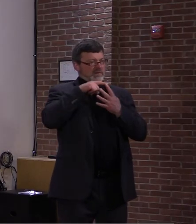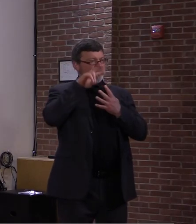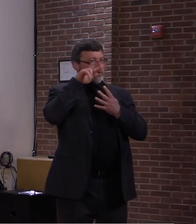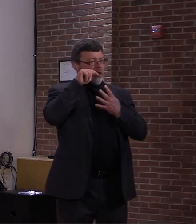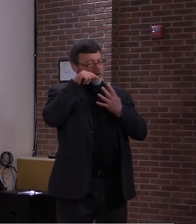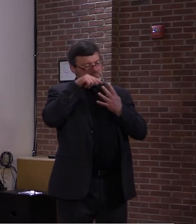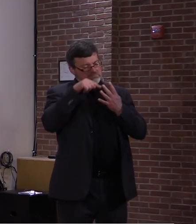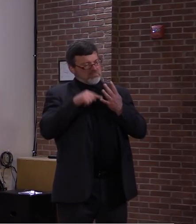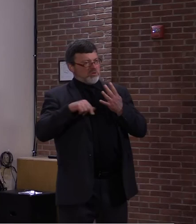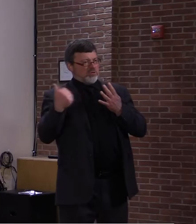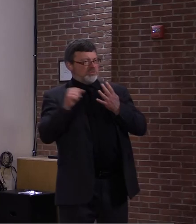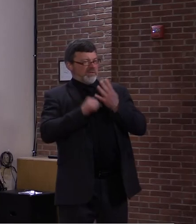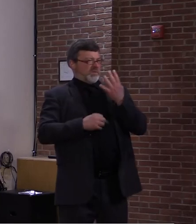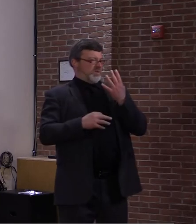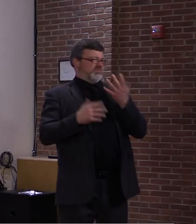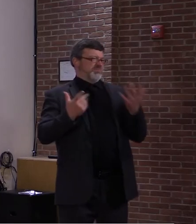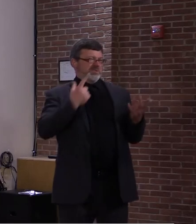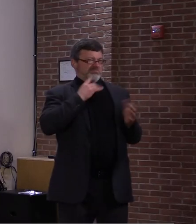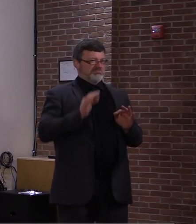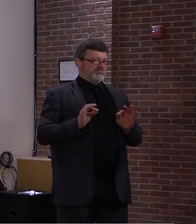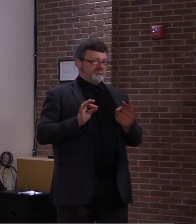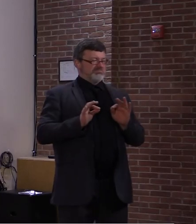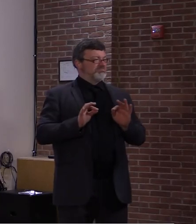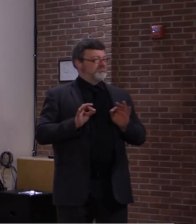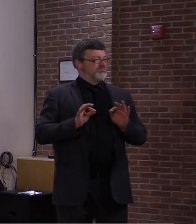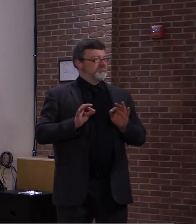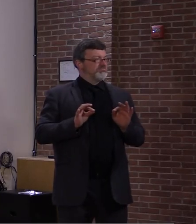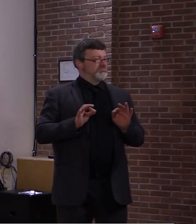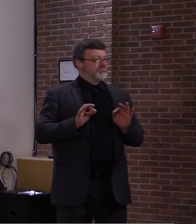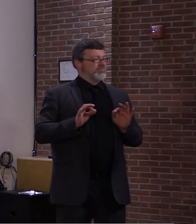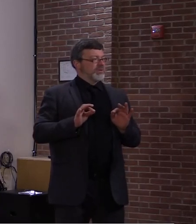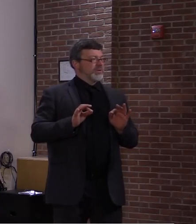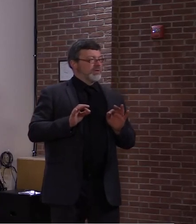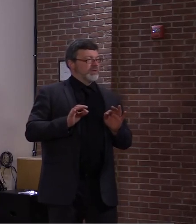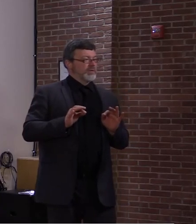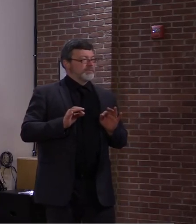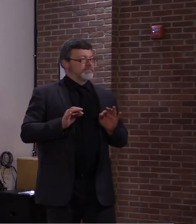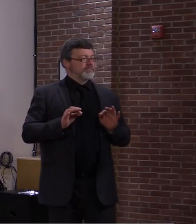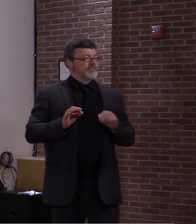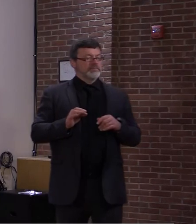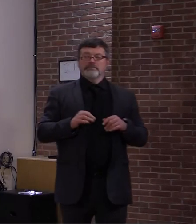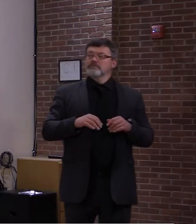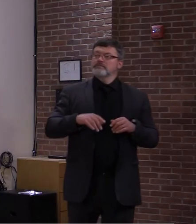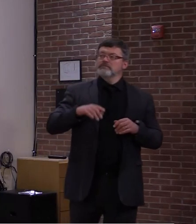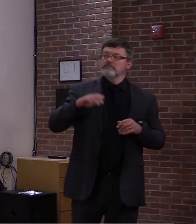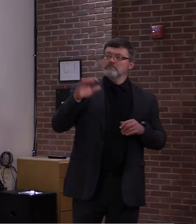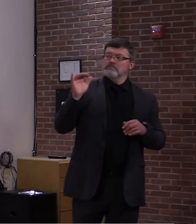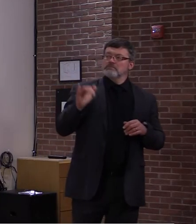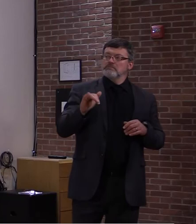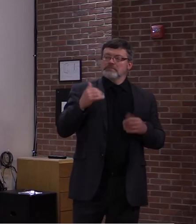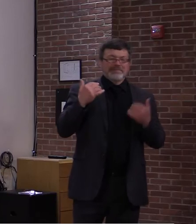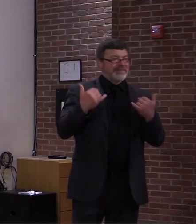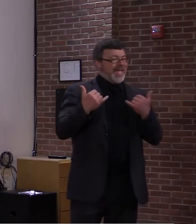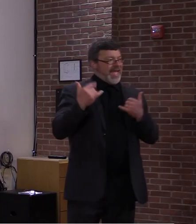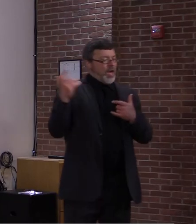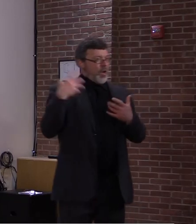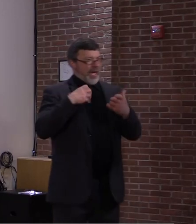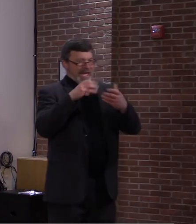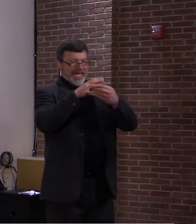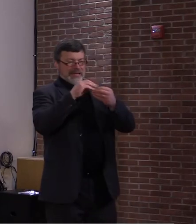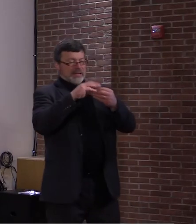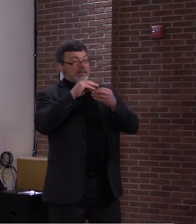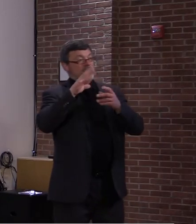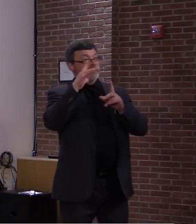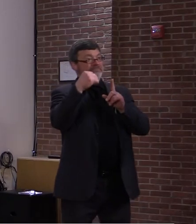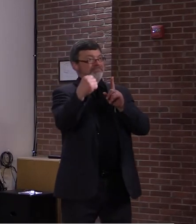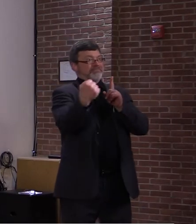finally, any notion of how prevalent long COVID cases are amongst Vermonters at this point? Yeah, I really wish I had a number for you